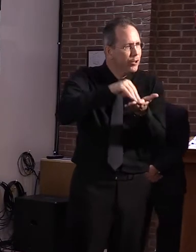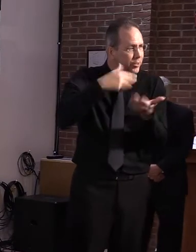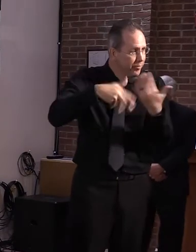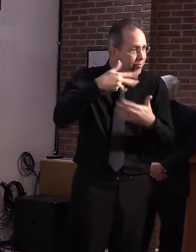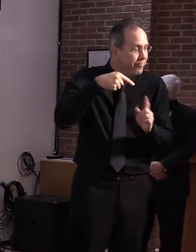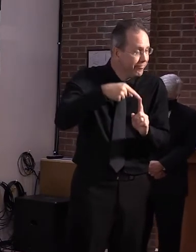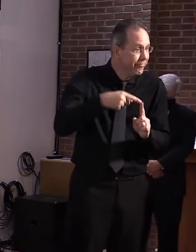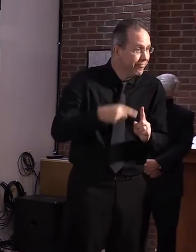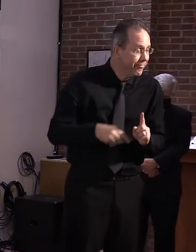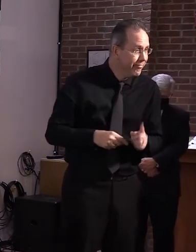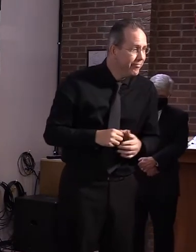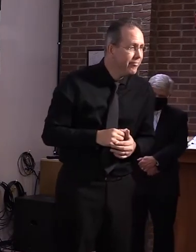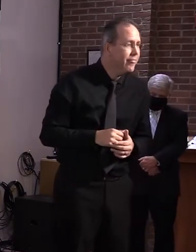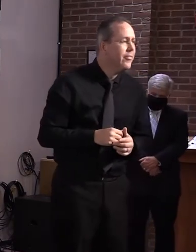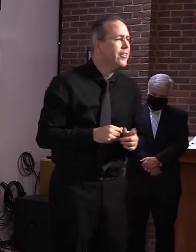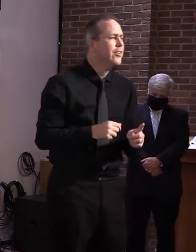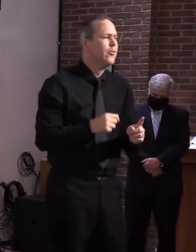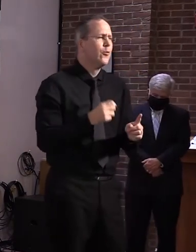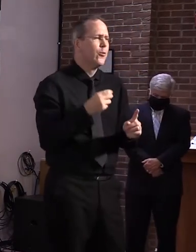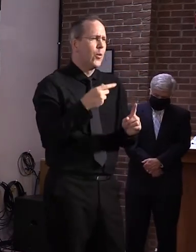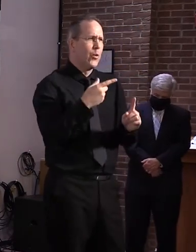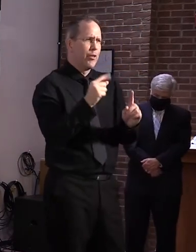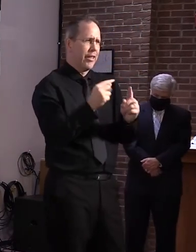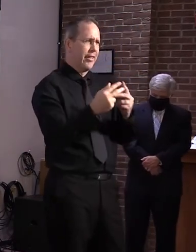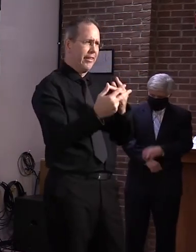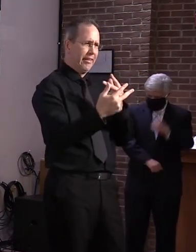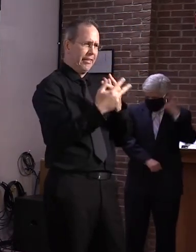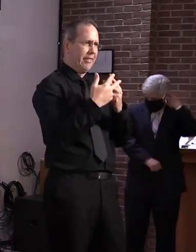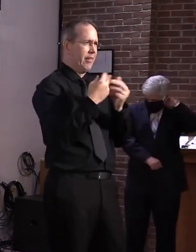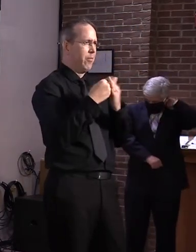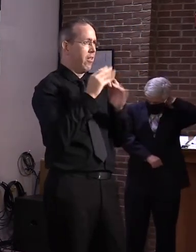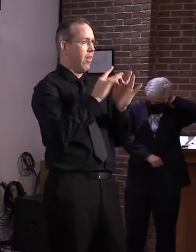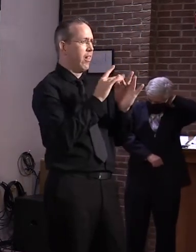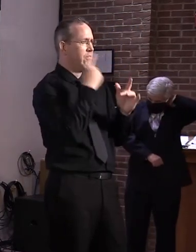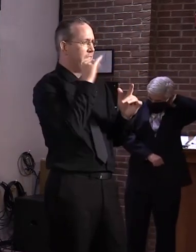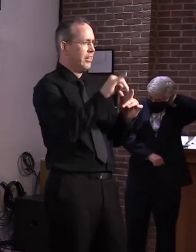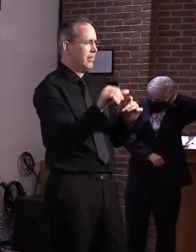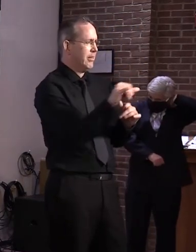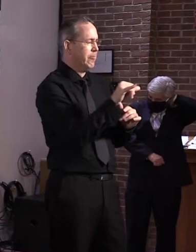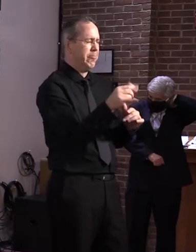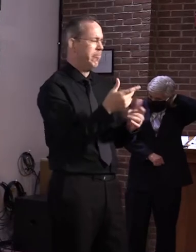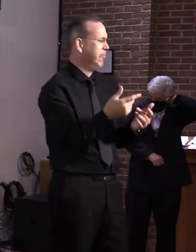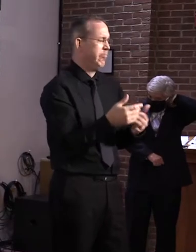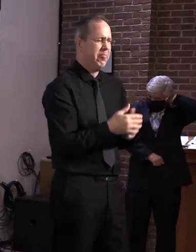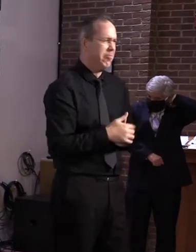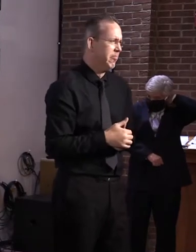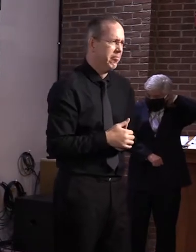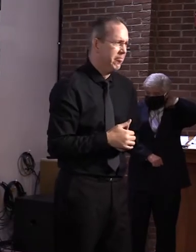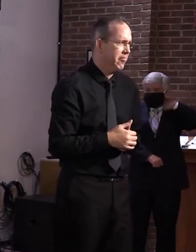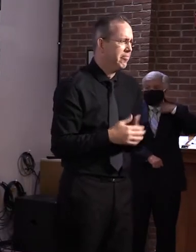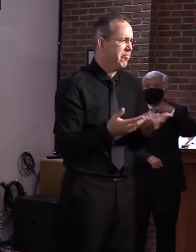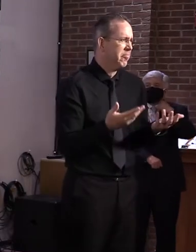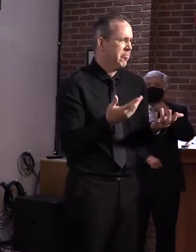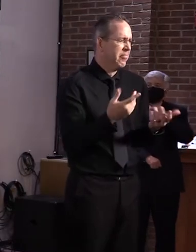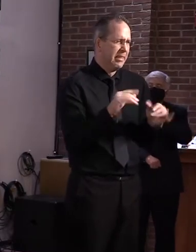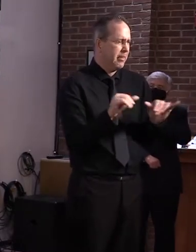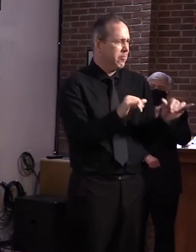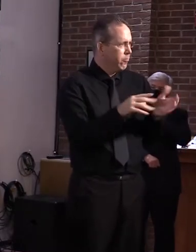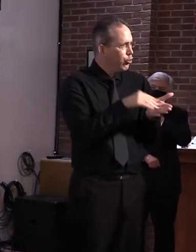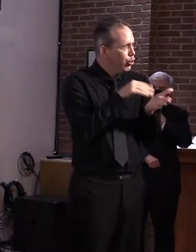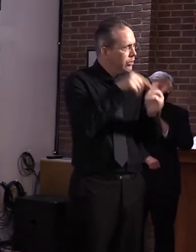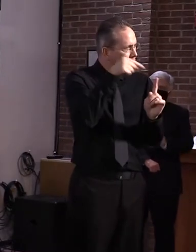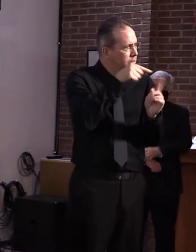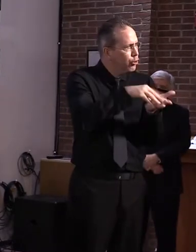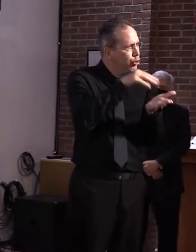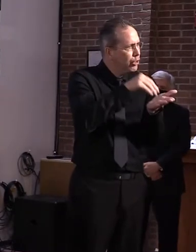no cost for that, so there's nothing to save. And so, but I do believe that some schools, if they have to go, for example, let's say